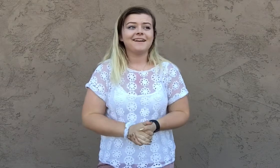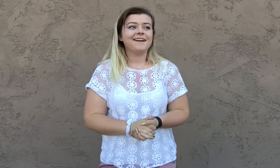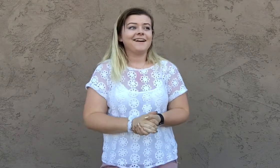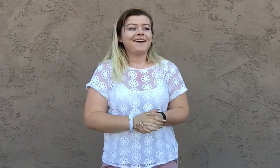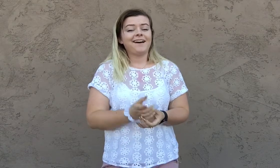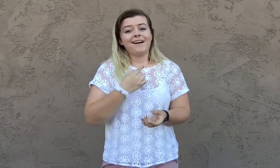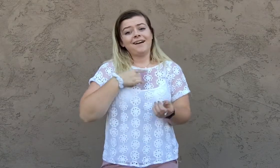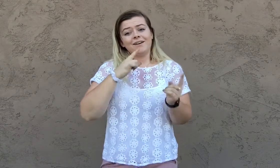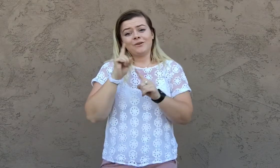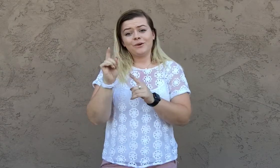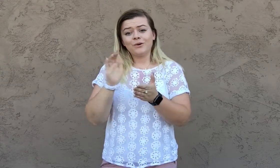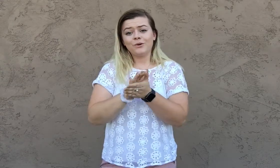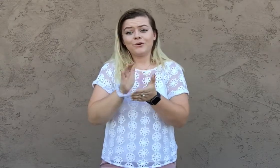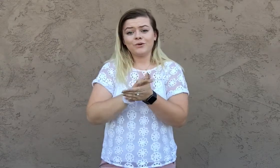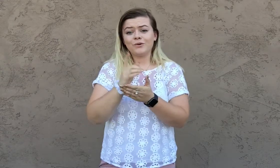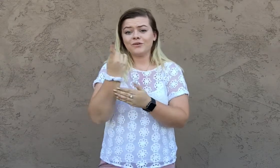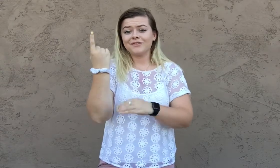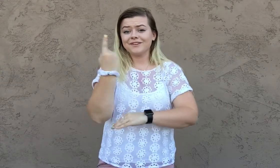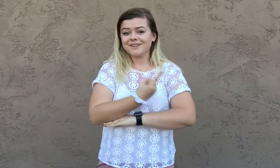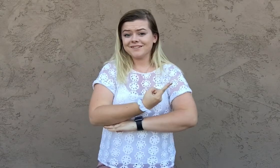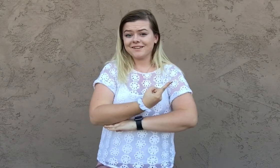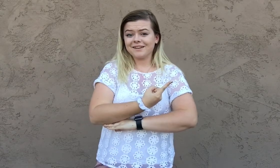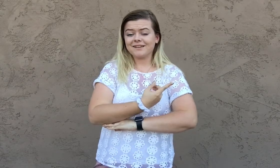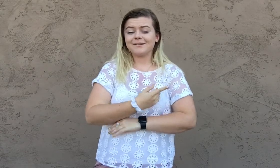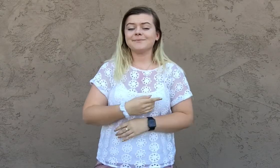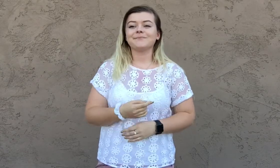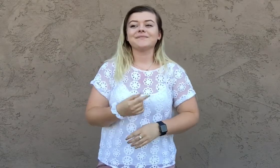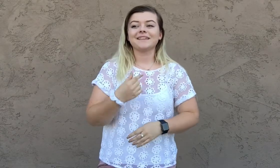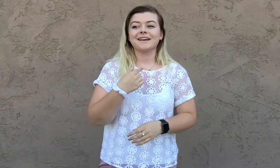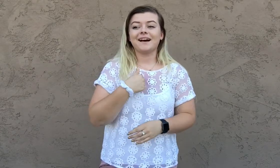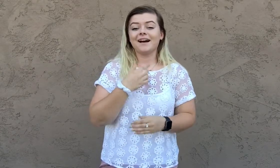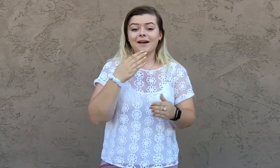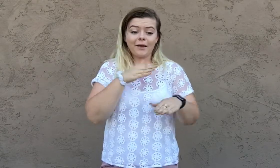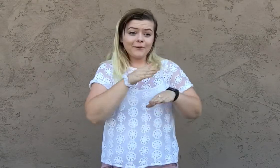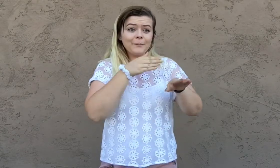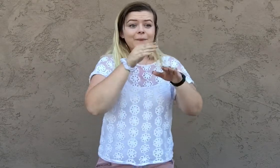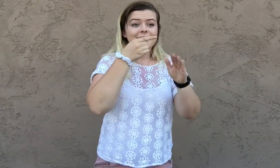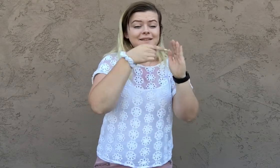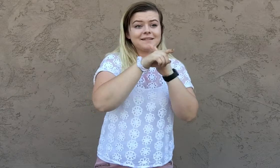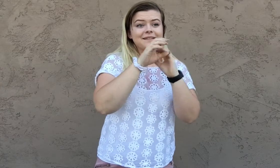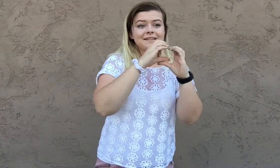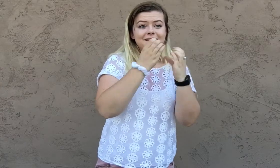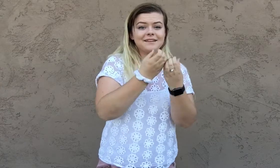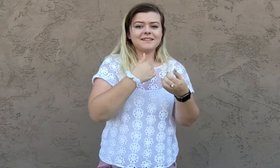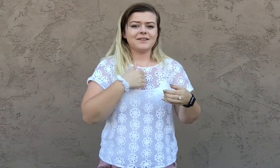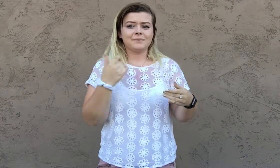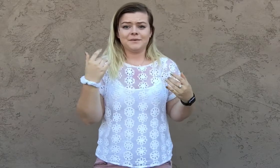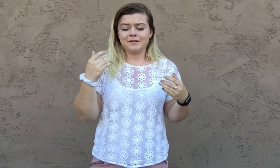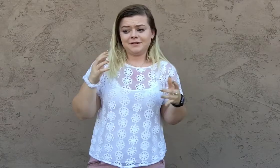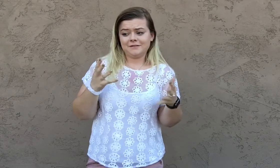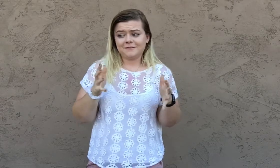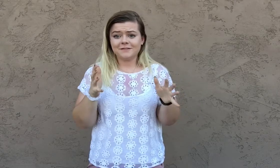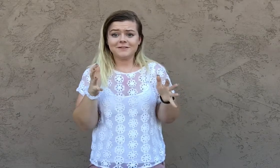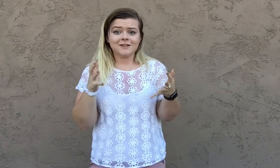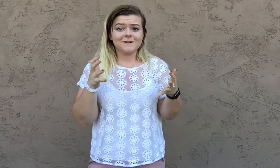happening. I go to school on the first day. I walk into the class excited, a little